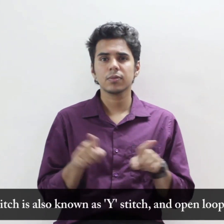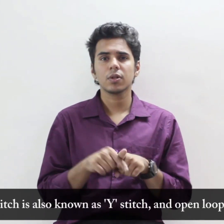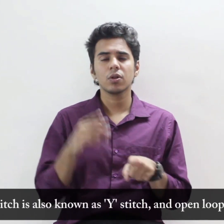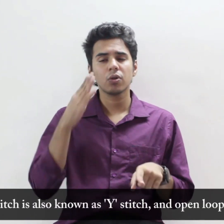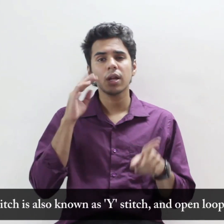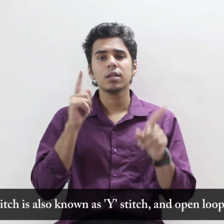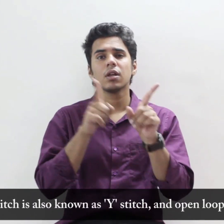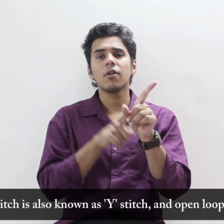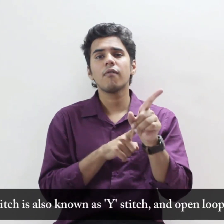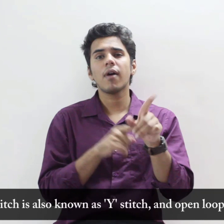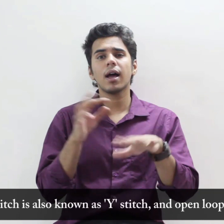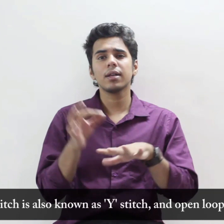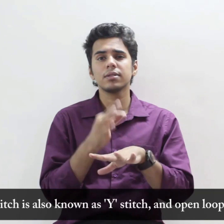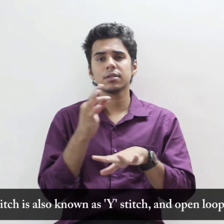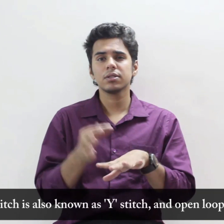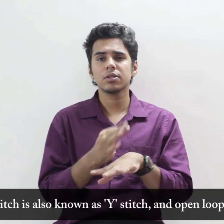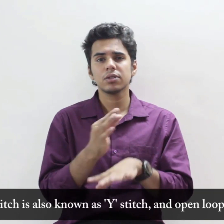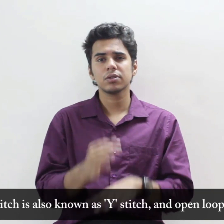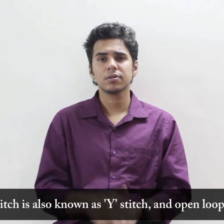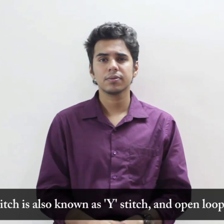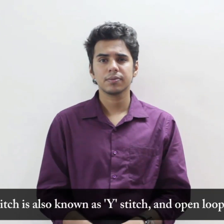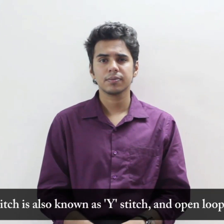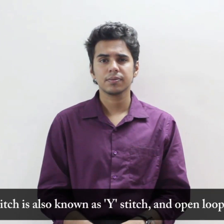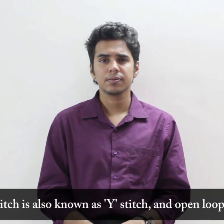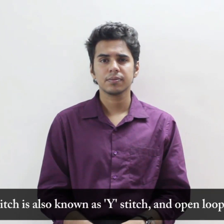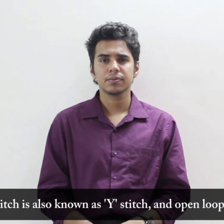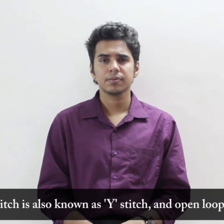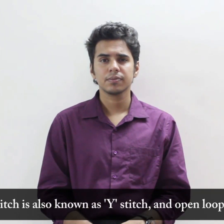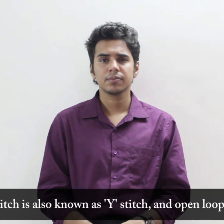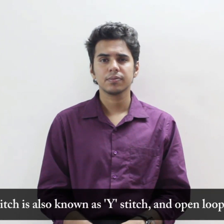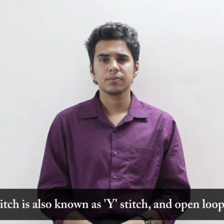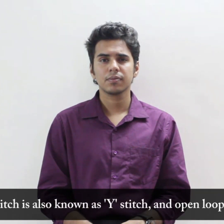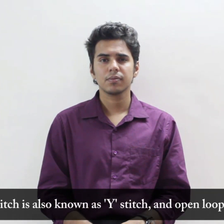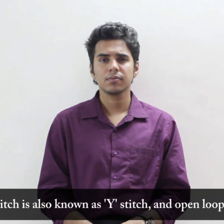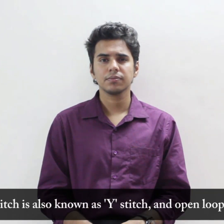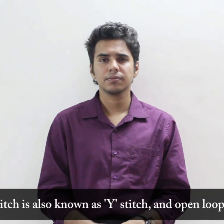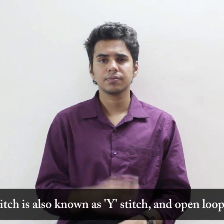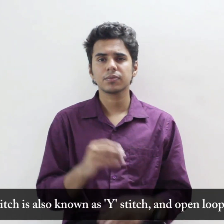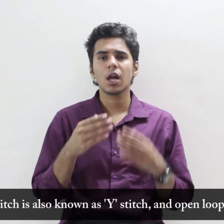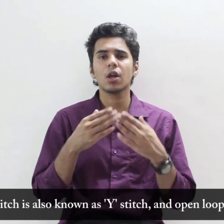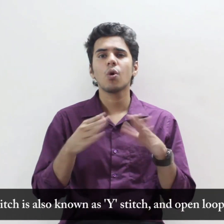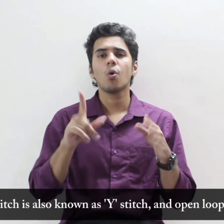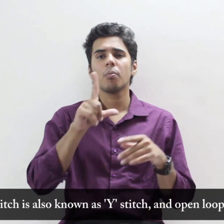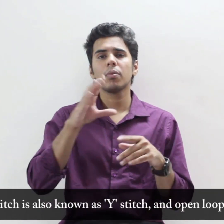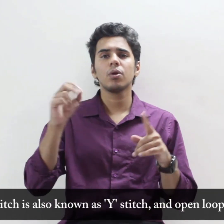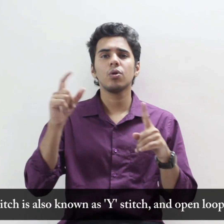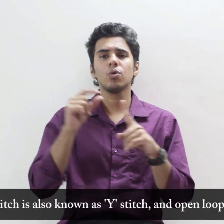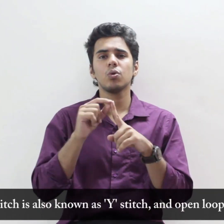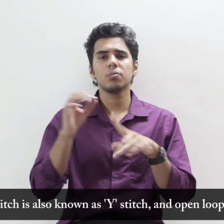Fly stitch is also known as Y stitch and open loop stitch.